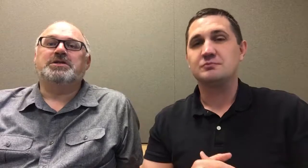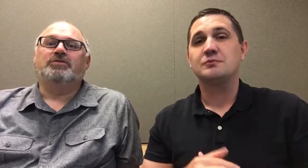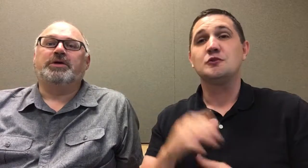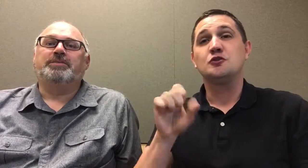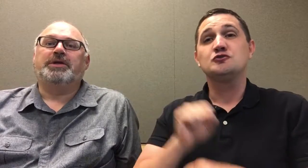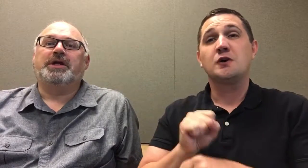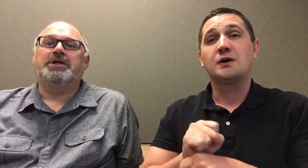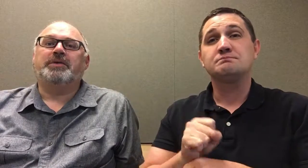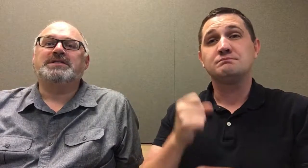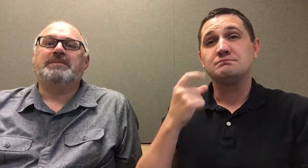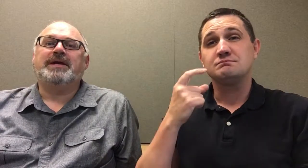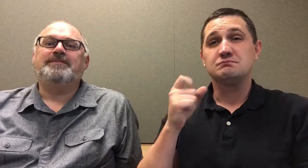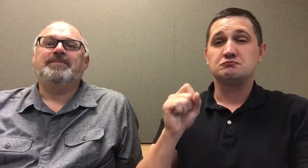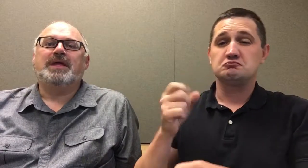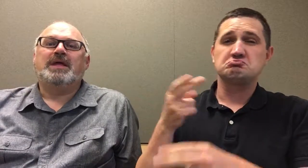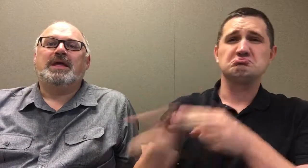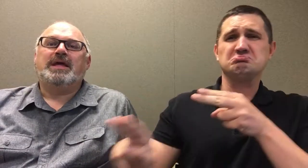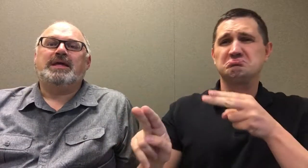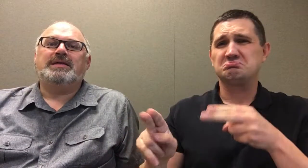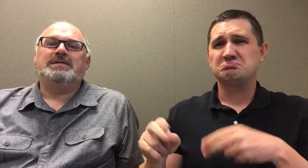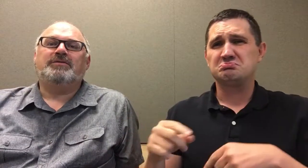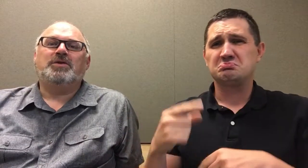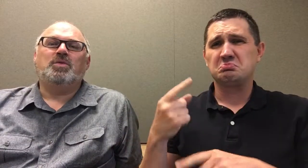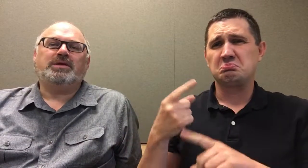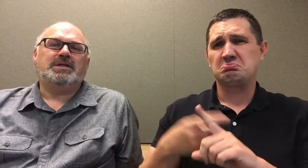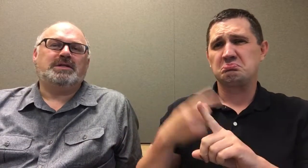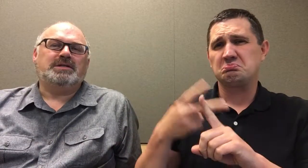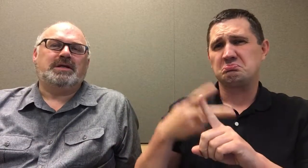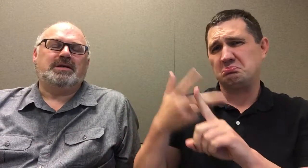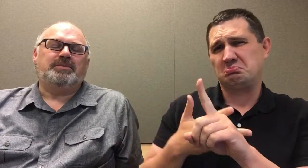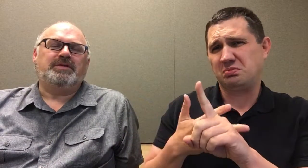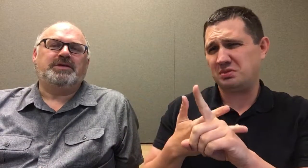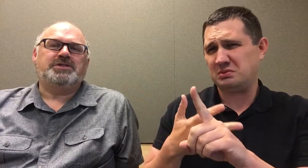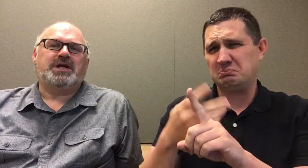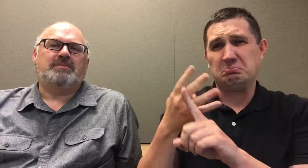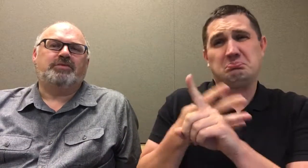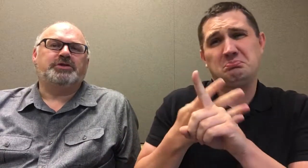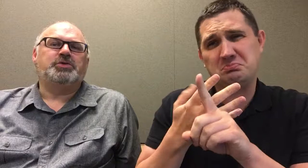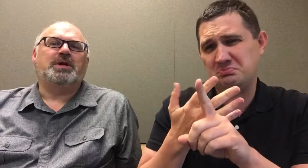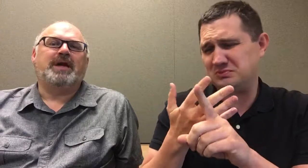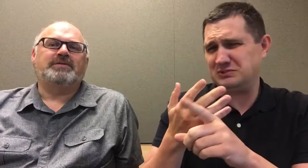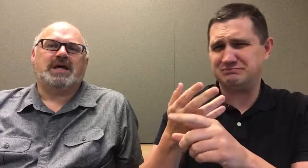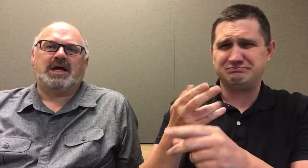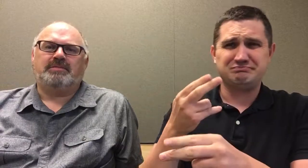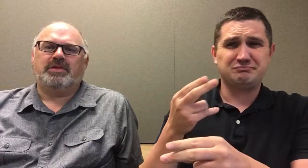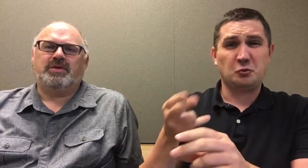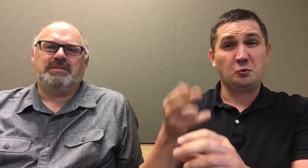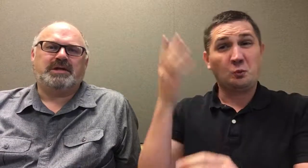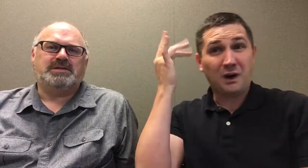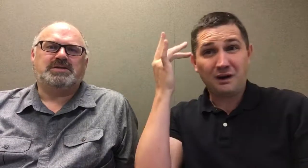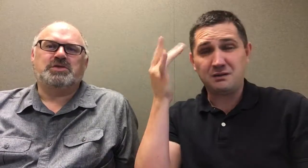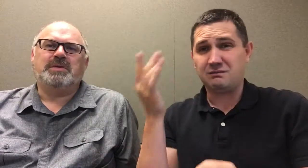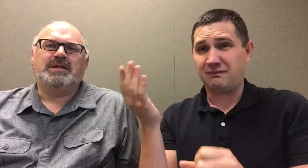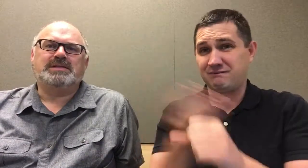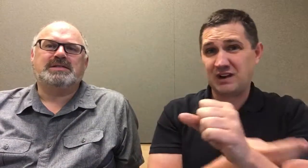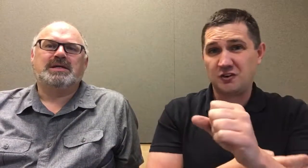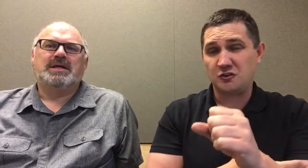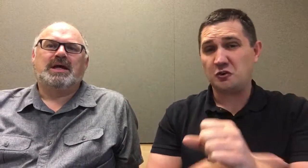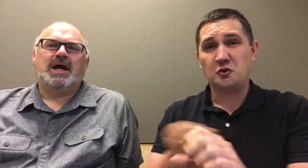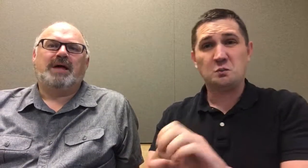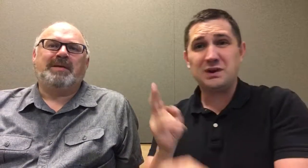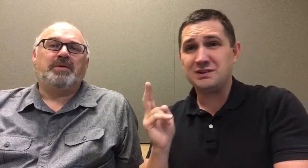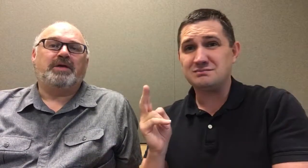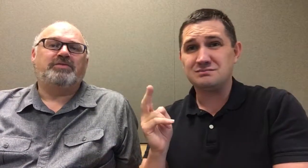First thing you should avoid putting on your resume is if you worked at a previous job for a short amount of time, 3 months, 2